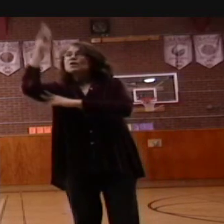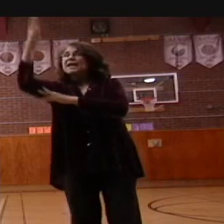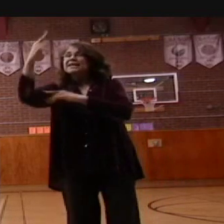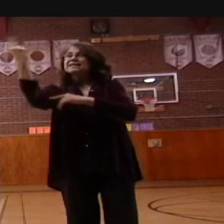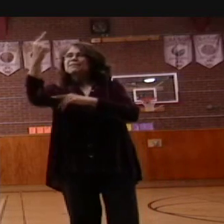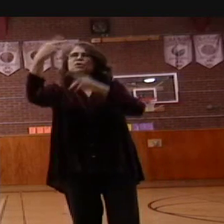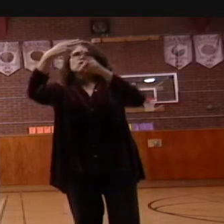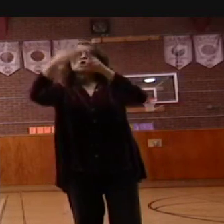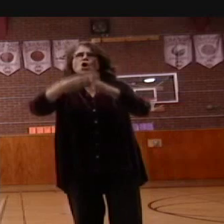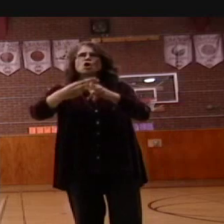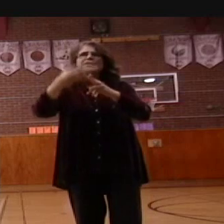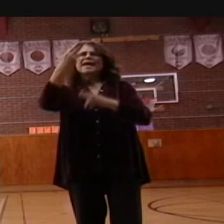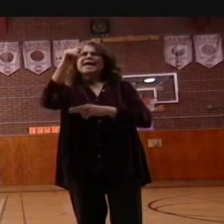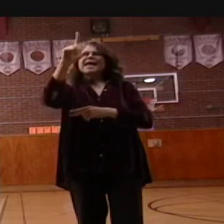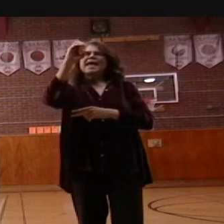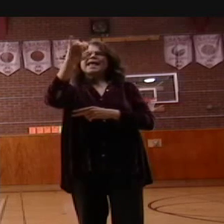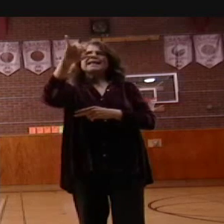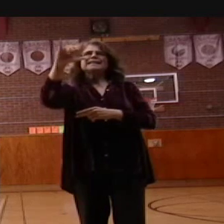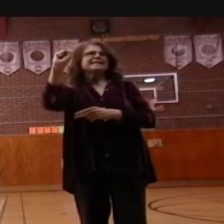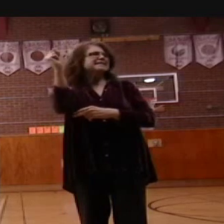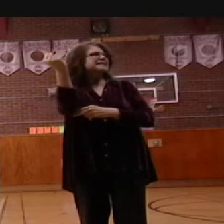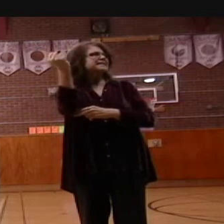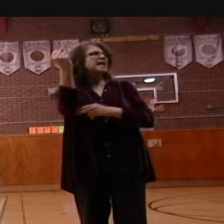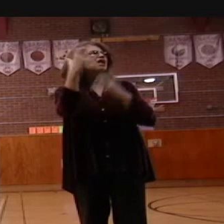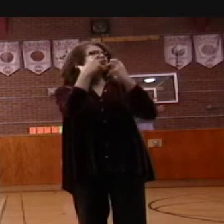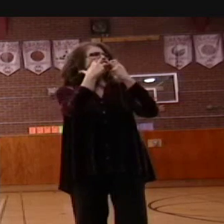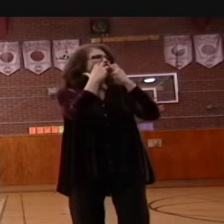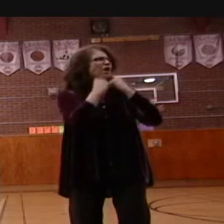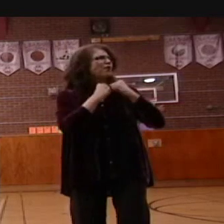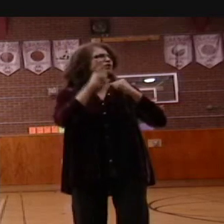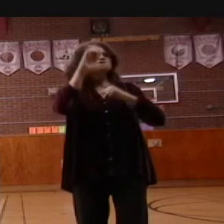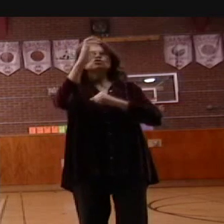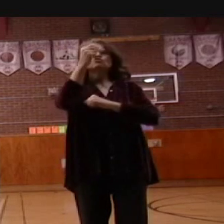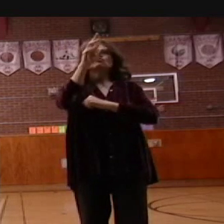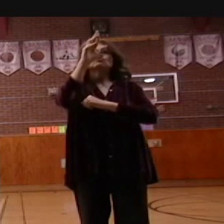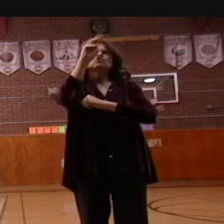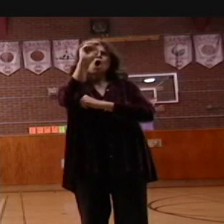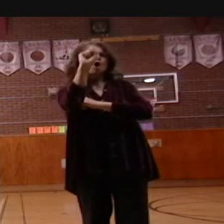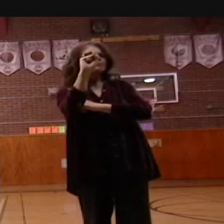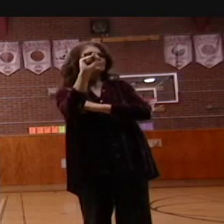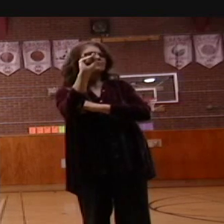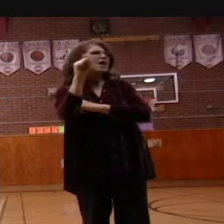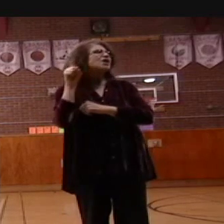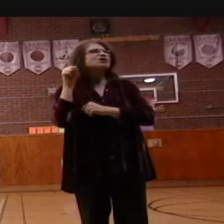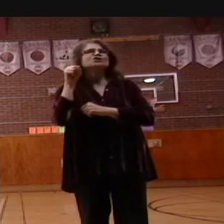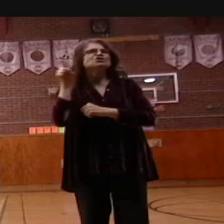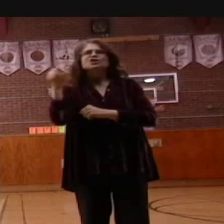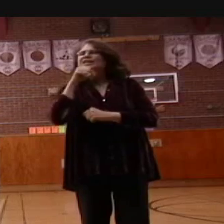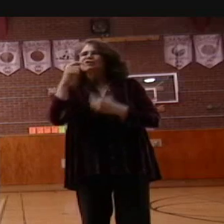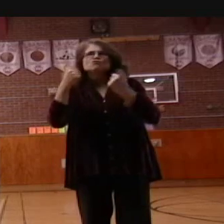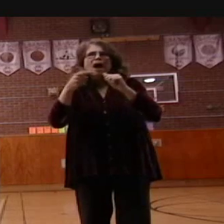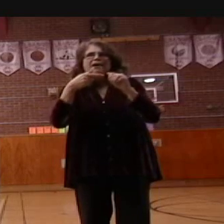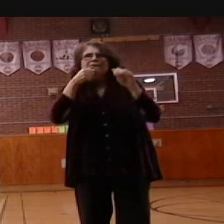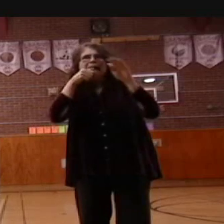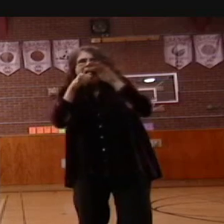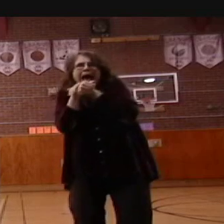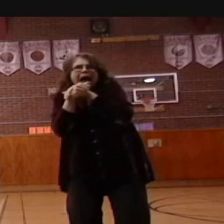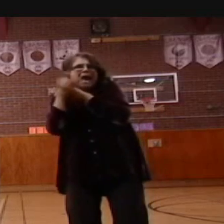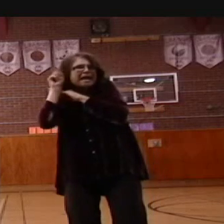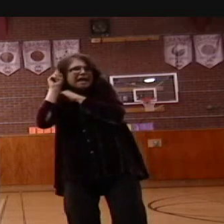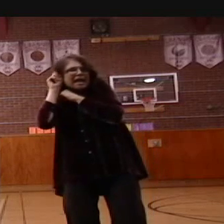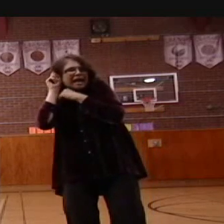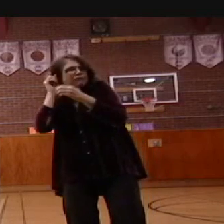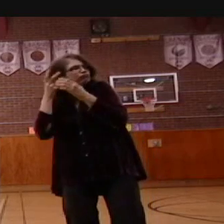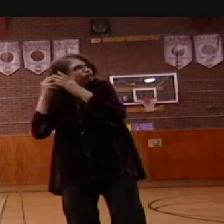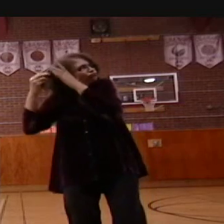Charms. Instead of trying to hide her hearing aids, she decided to show them off by creating